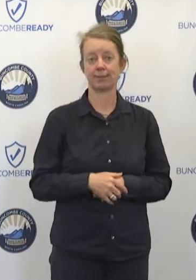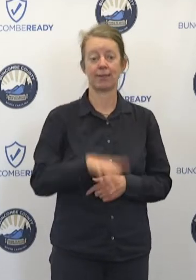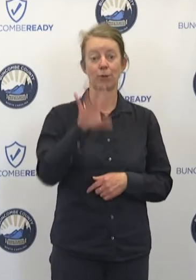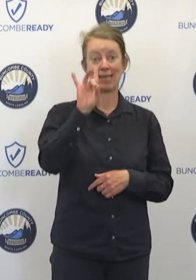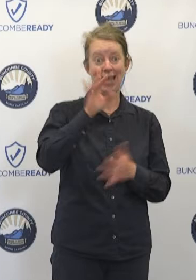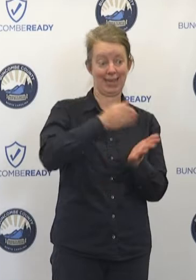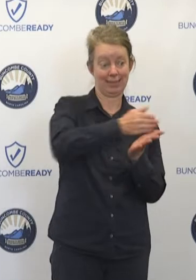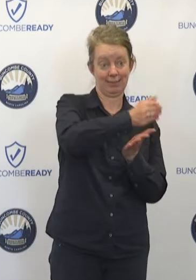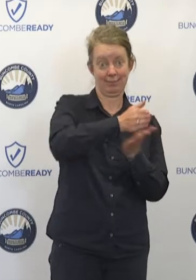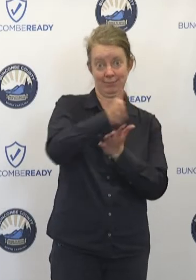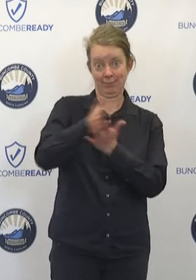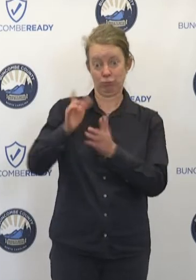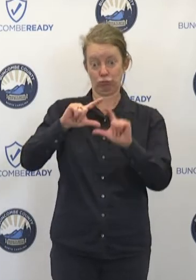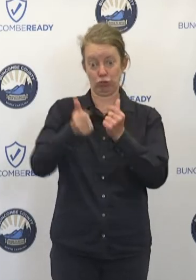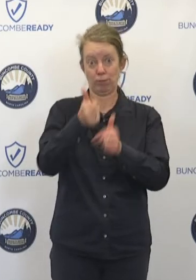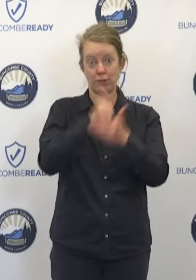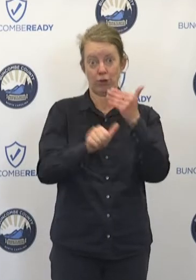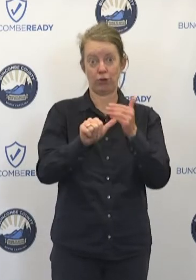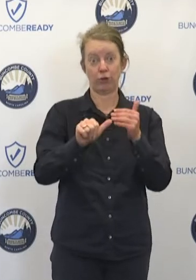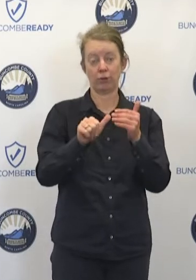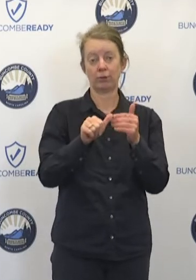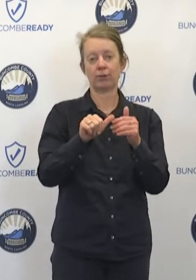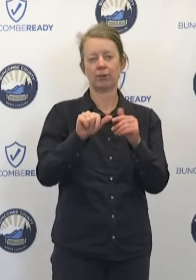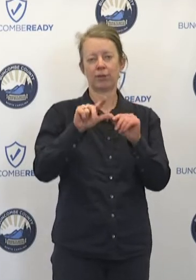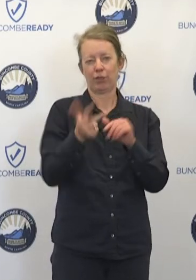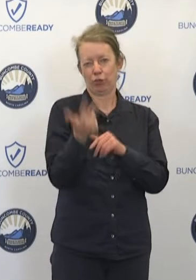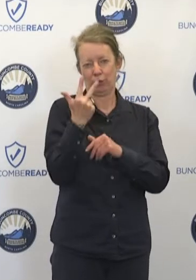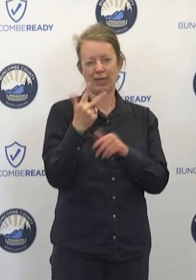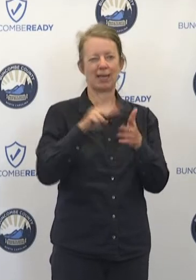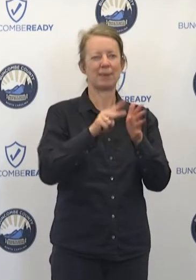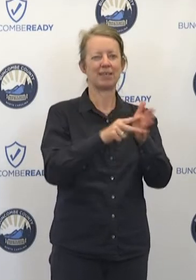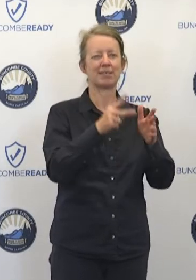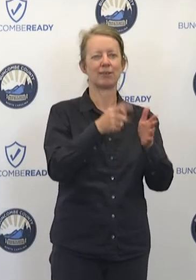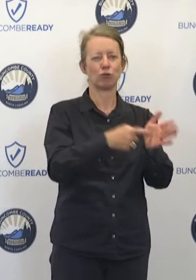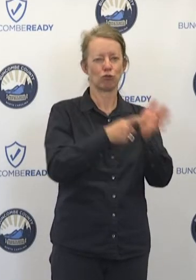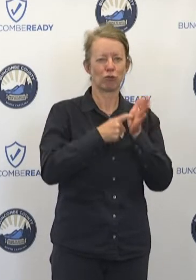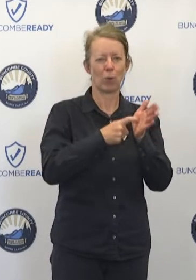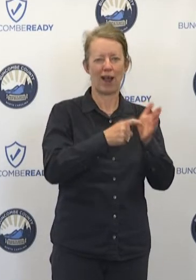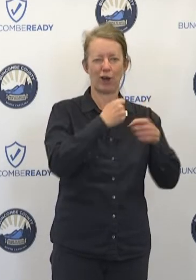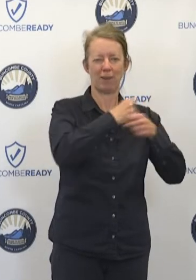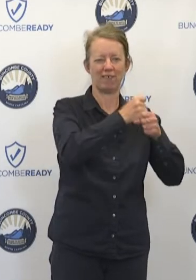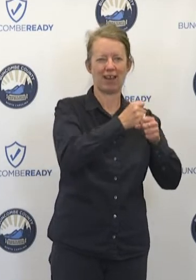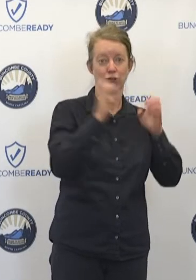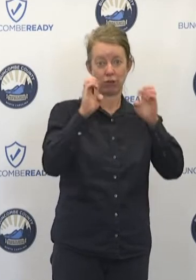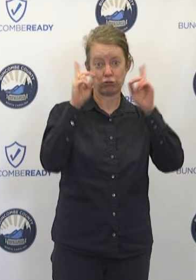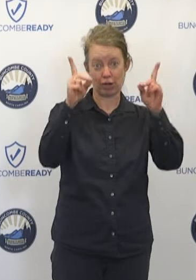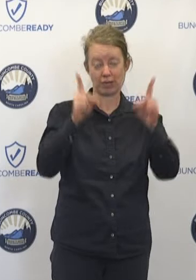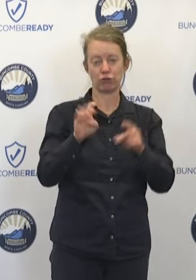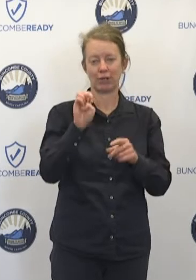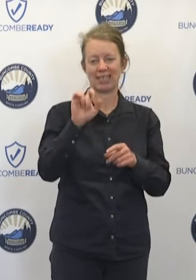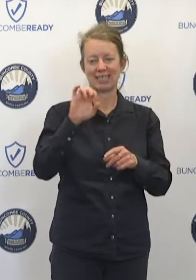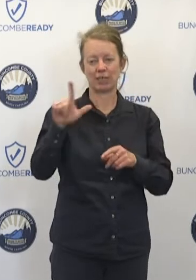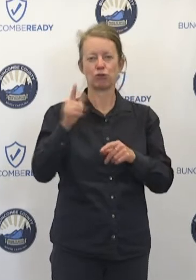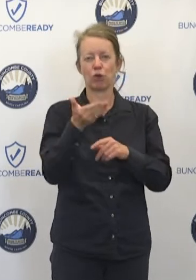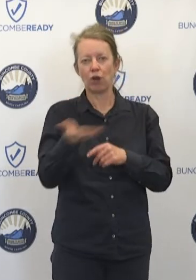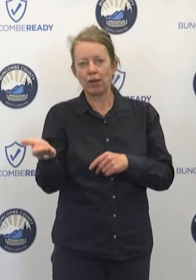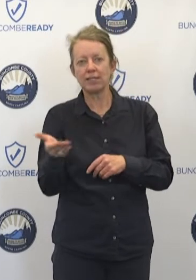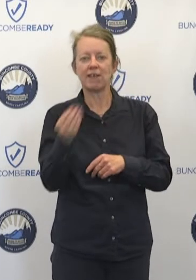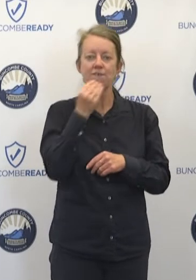8 essential sectors are critical manufacturing, education, essential goods, food and